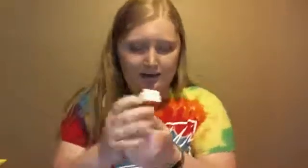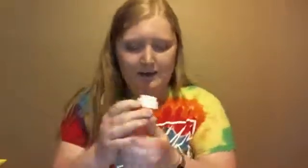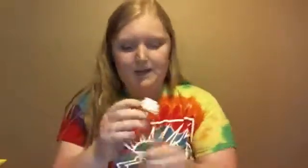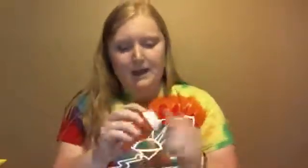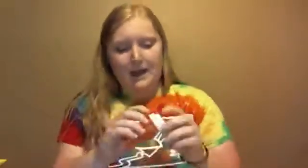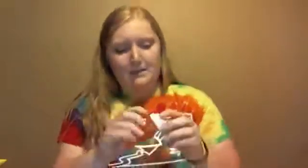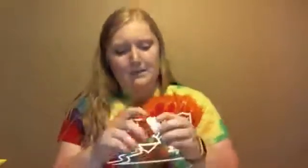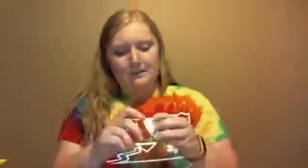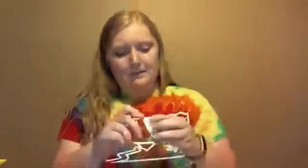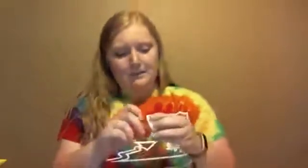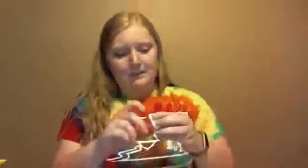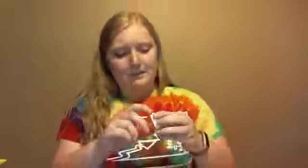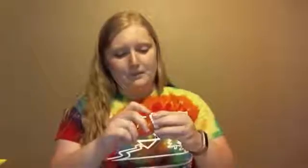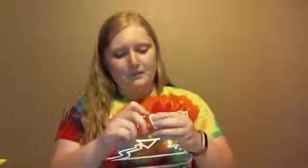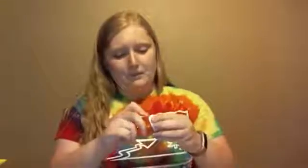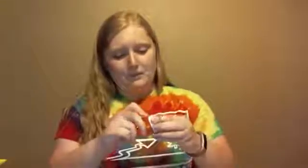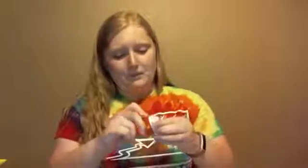safety cap.